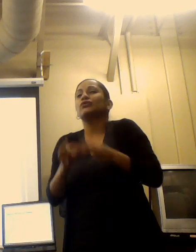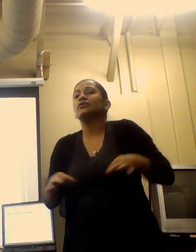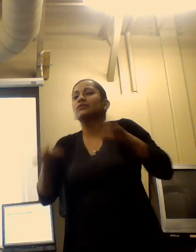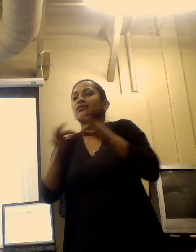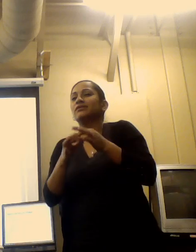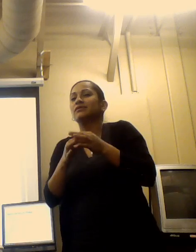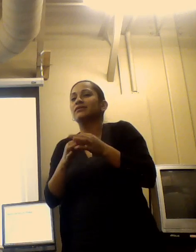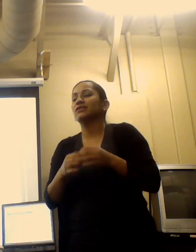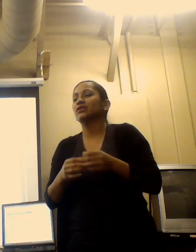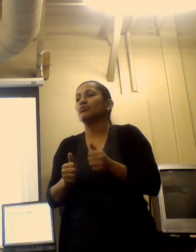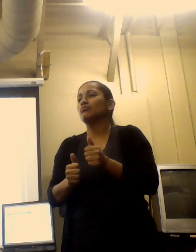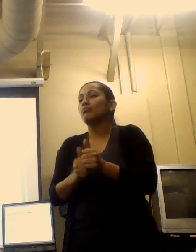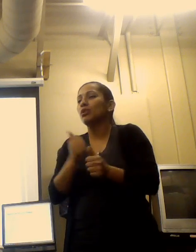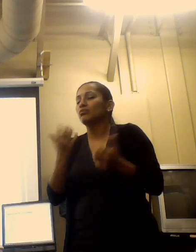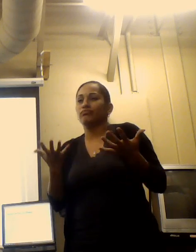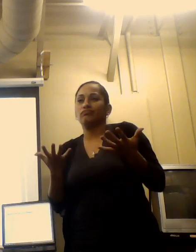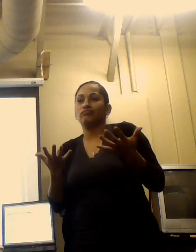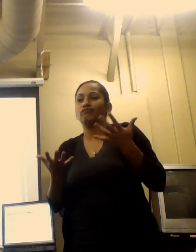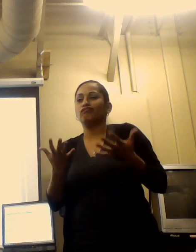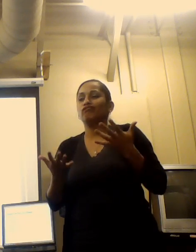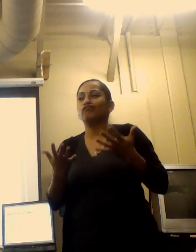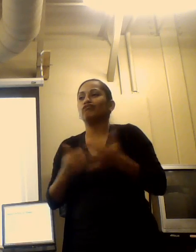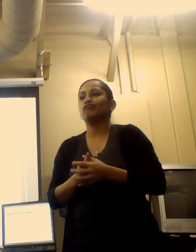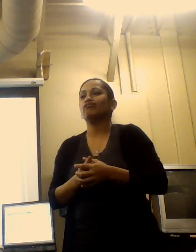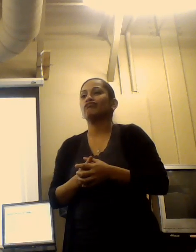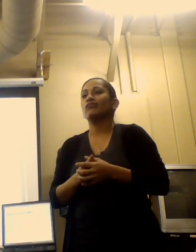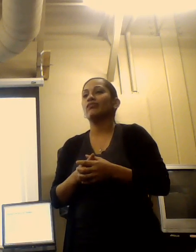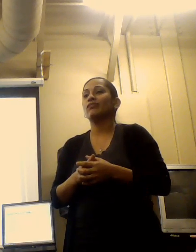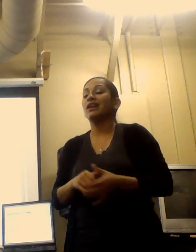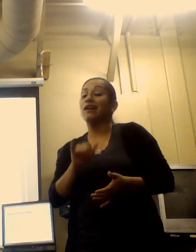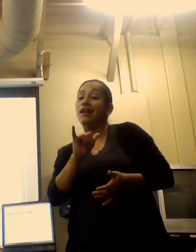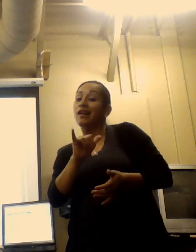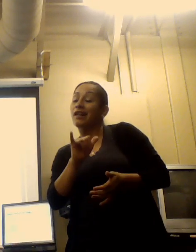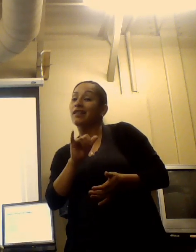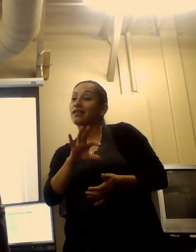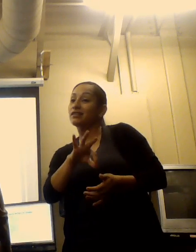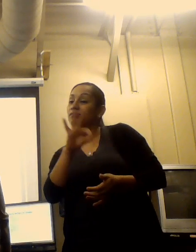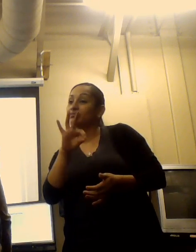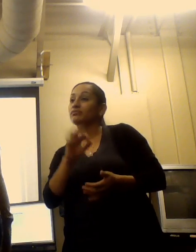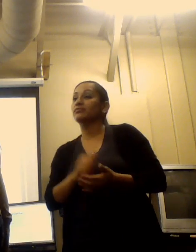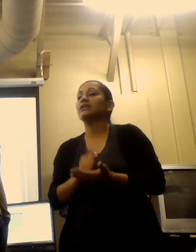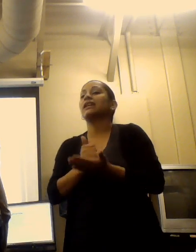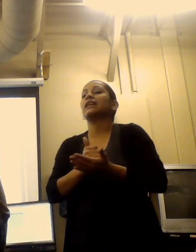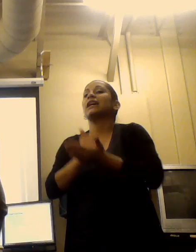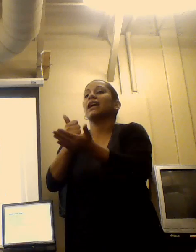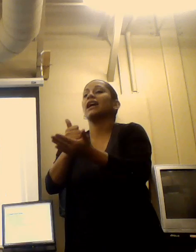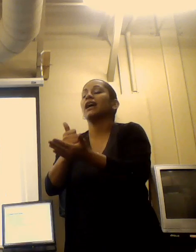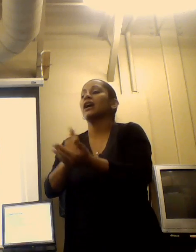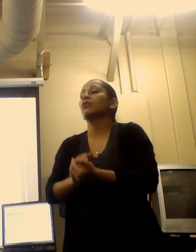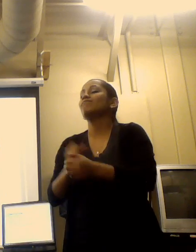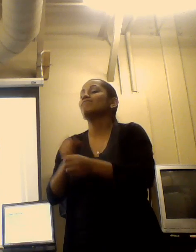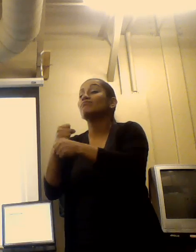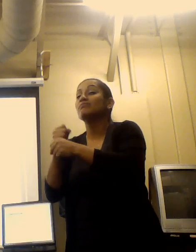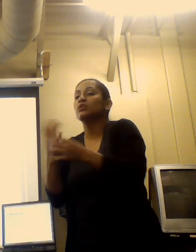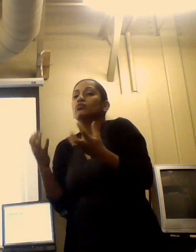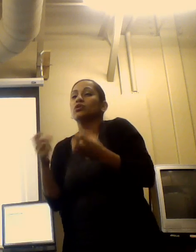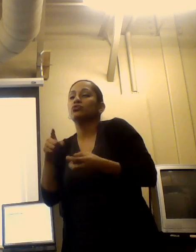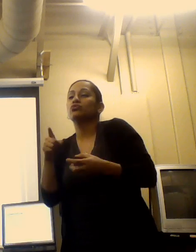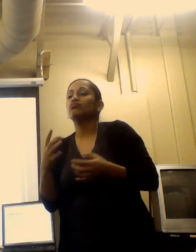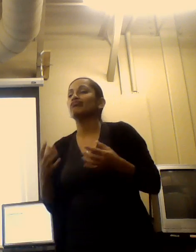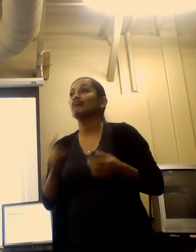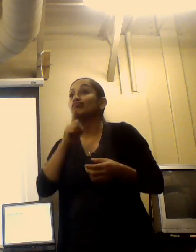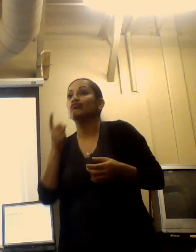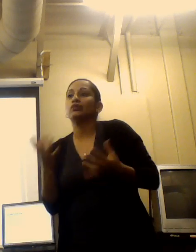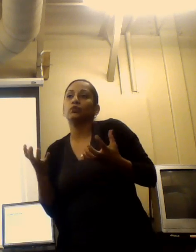more important to me? You know, and that's going to help create that image that you really want. All right, composition.